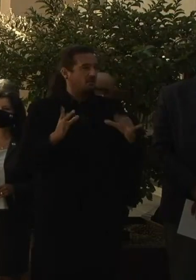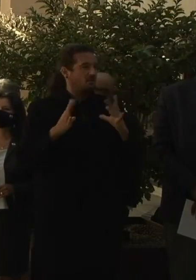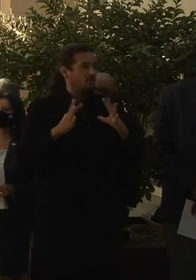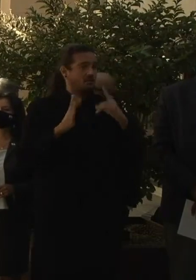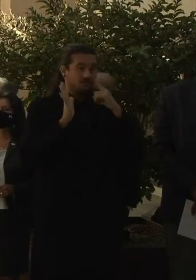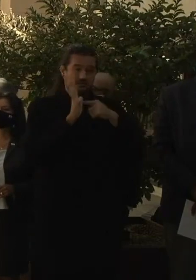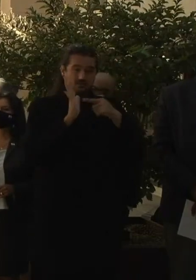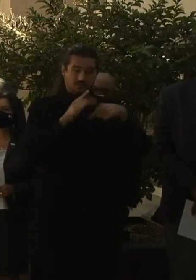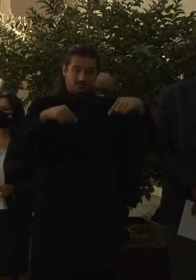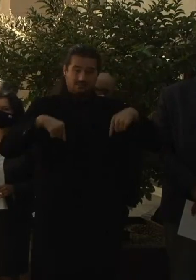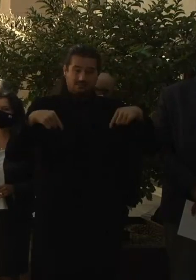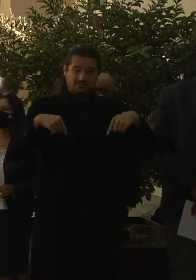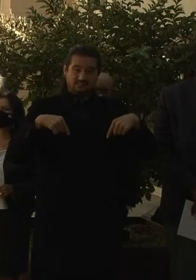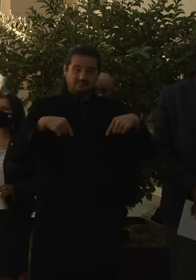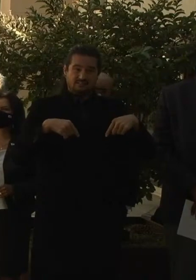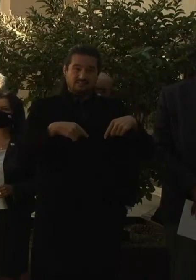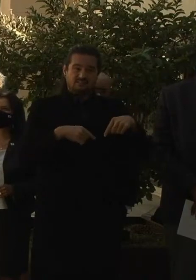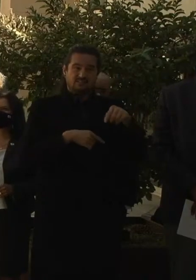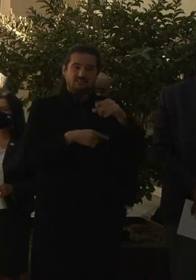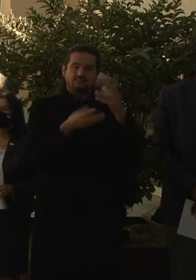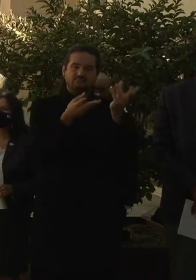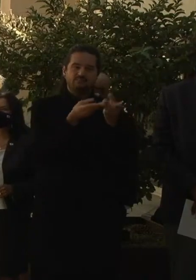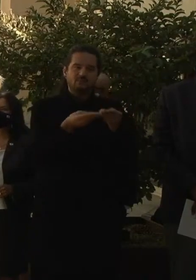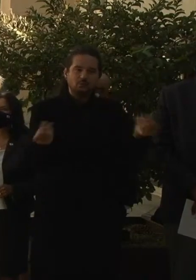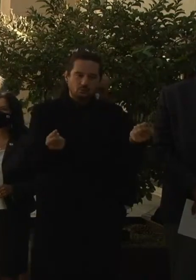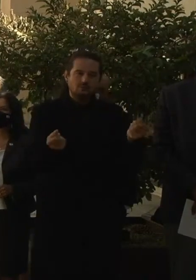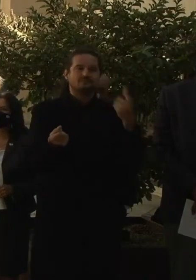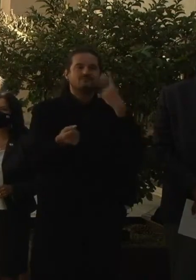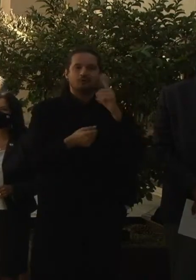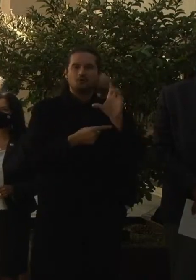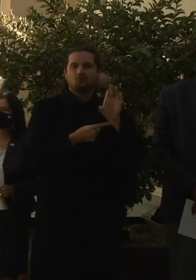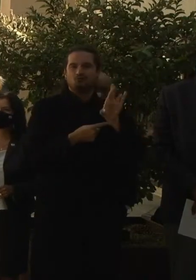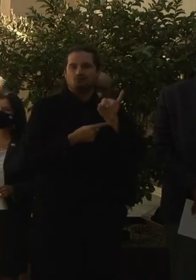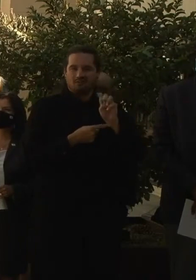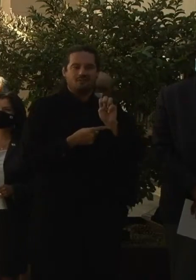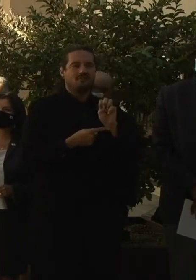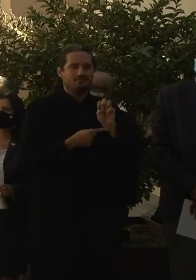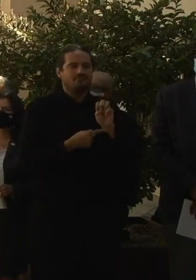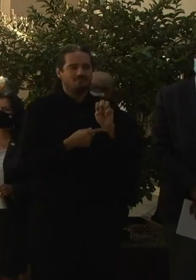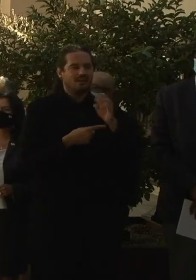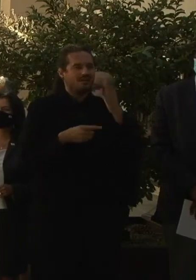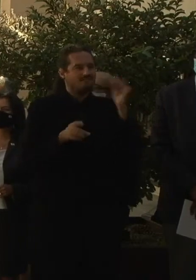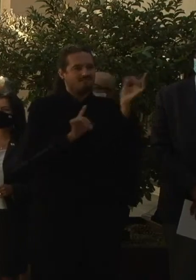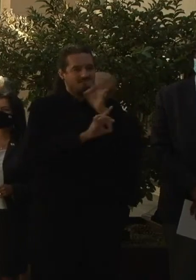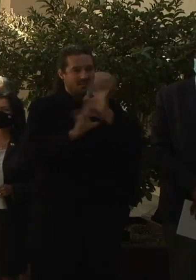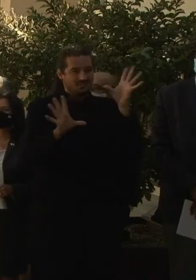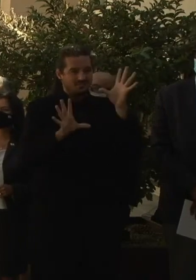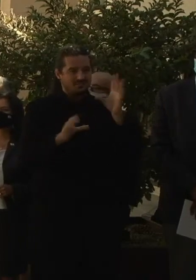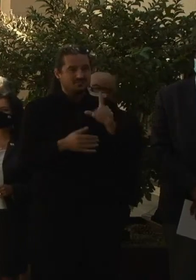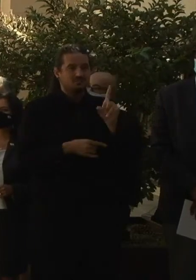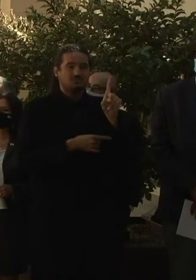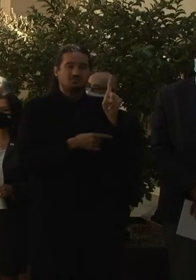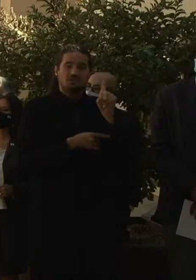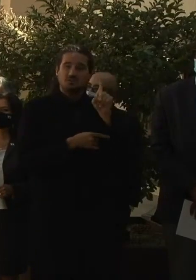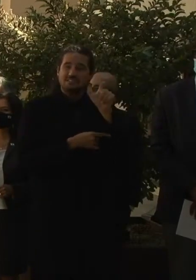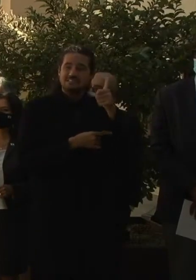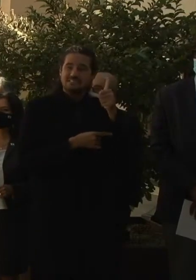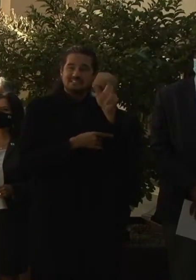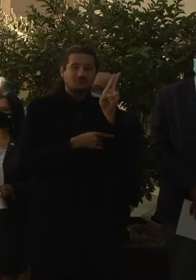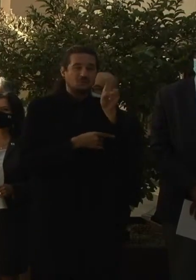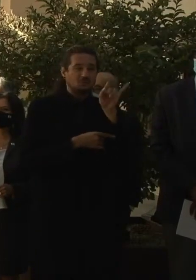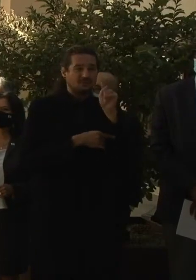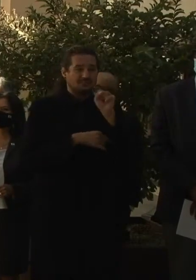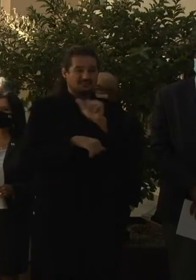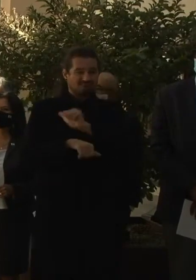violence. You heard Mr. Johnson reference the fact it's 110 units. 56 units are for folks making less than 80% of